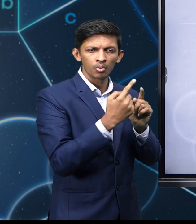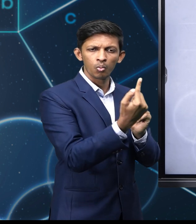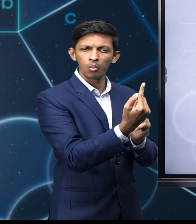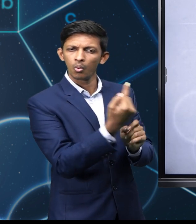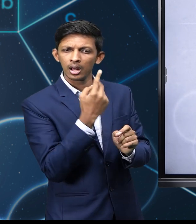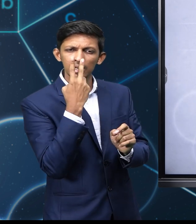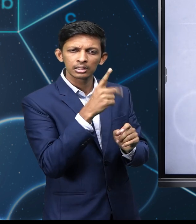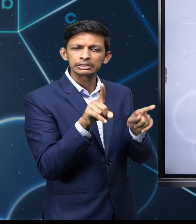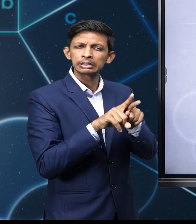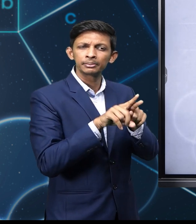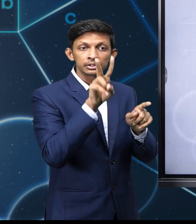K.